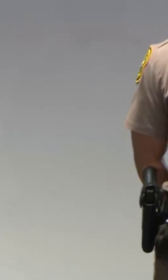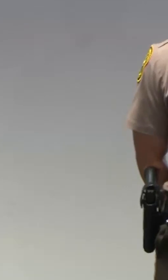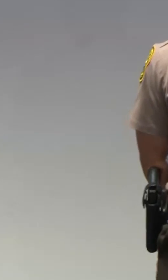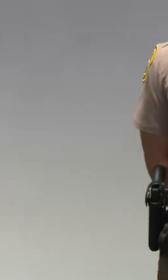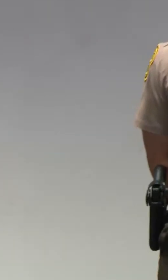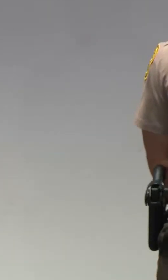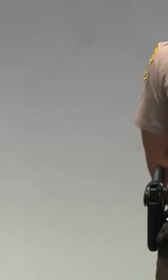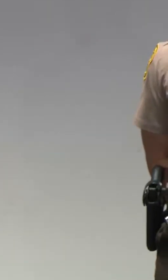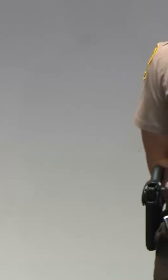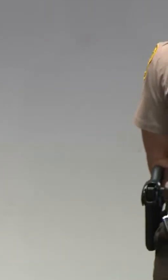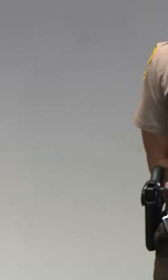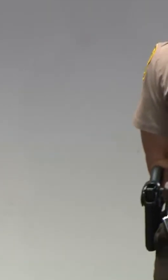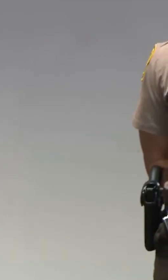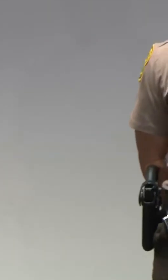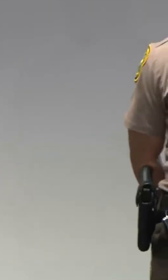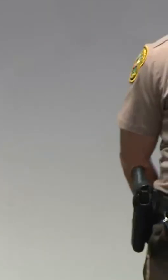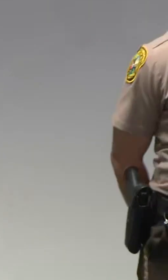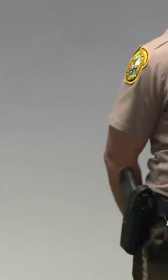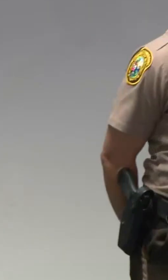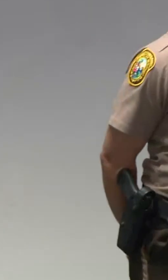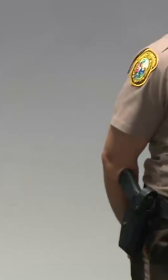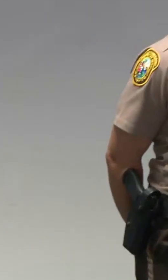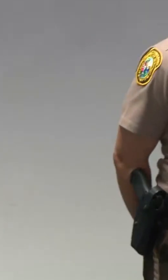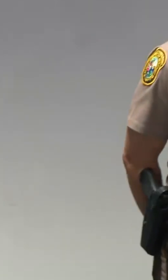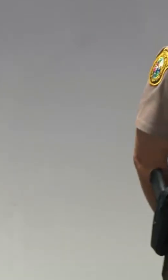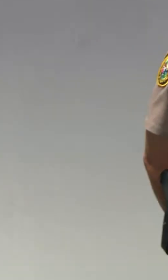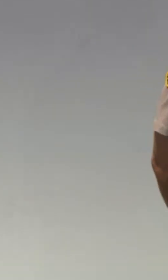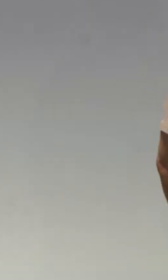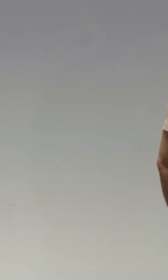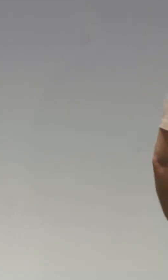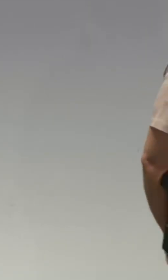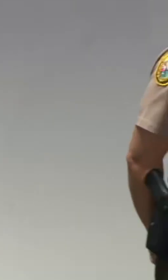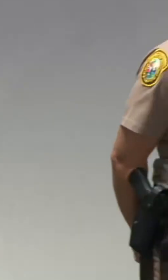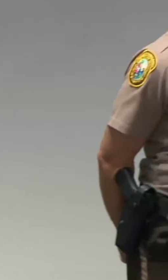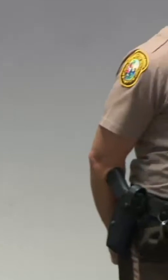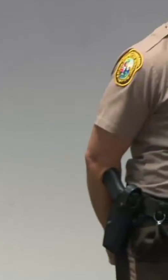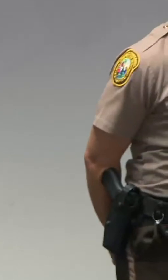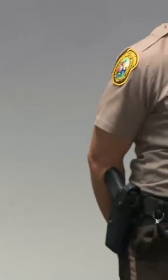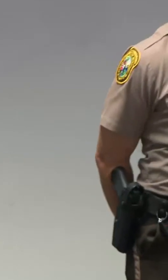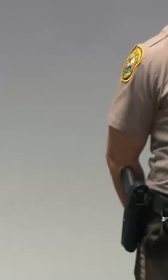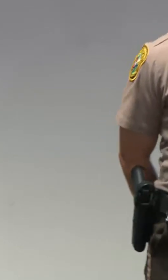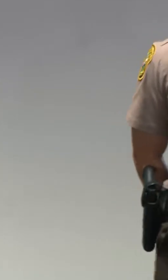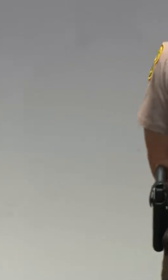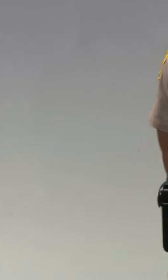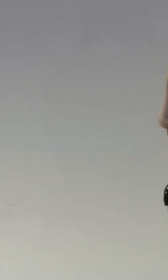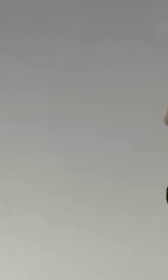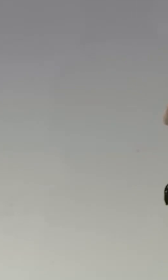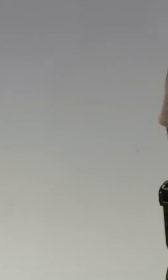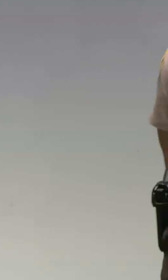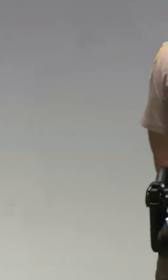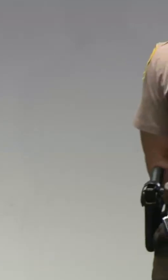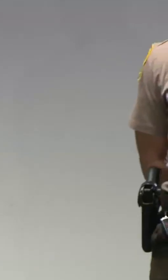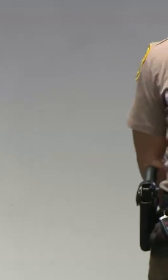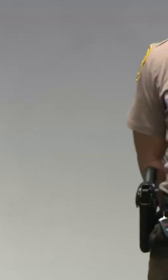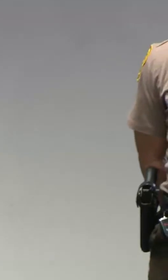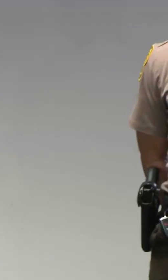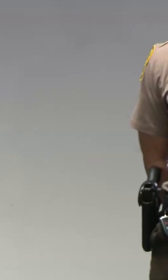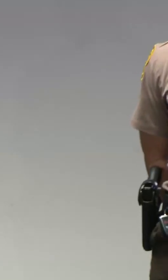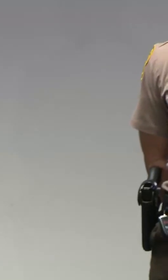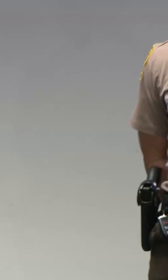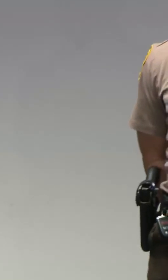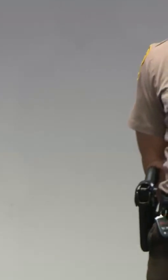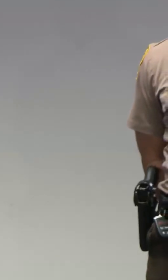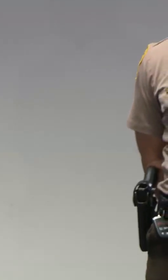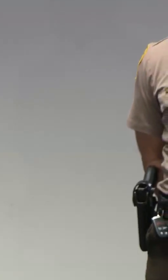Of the looting or of the... I didn't say looters, but the people that appear to be trying to break the glass at the CVS, how many people got